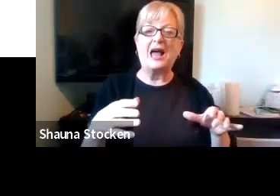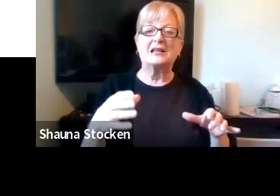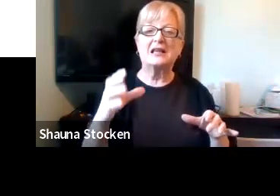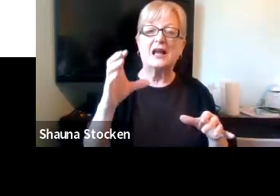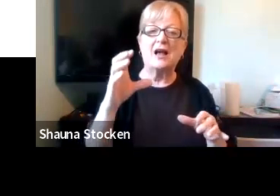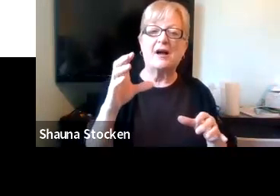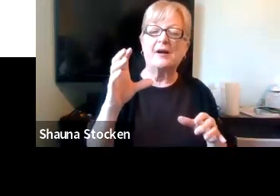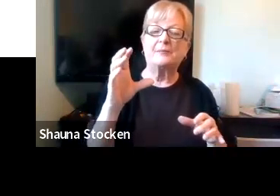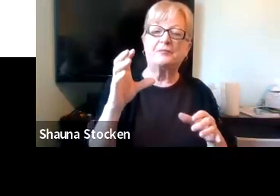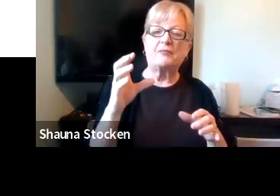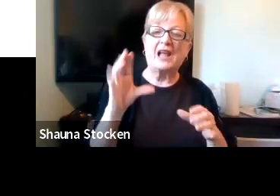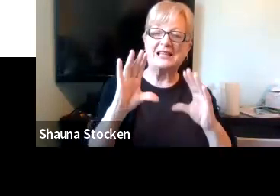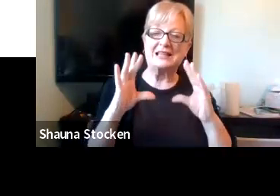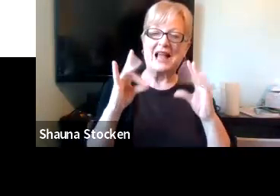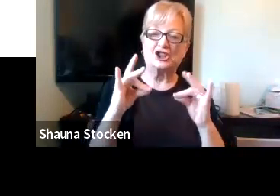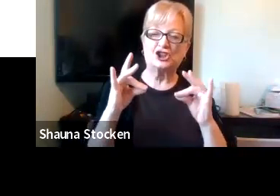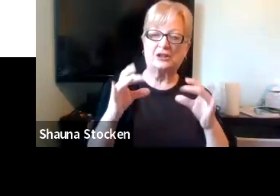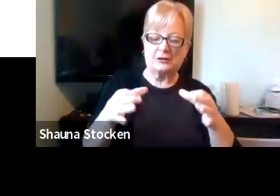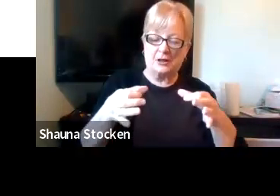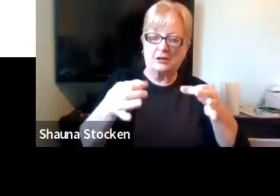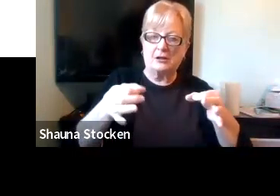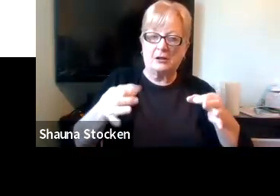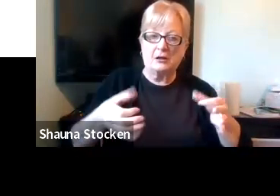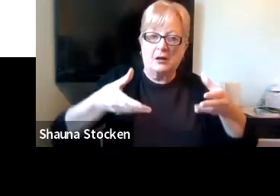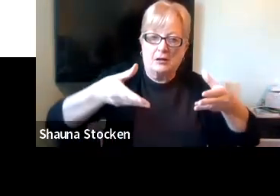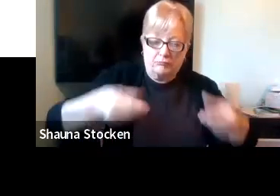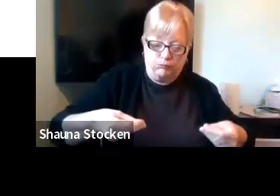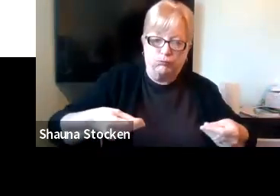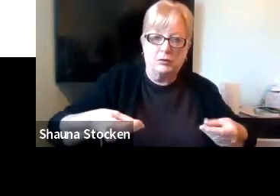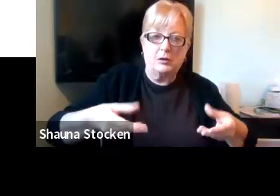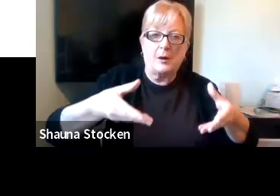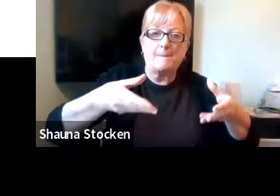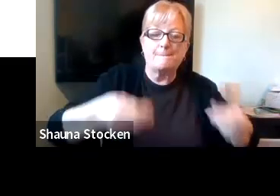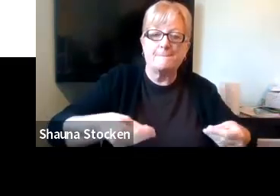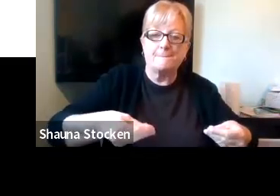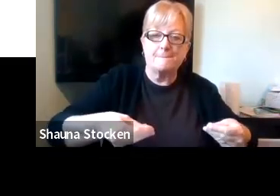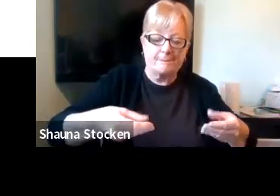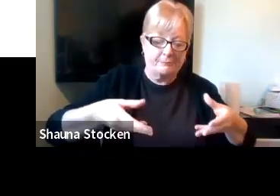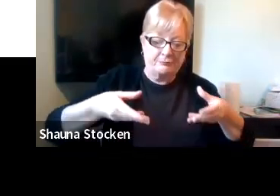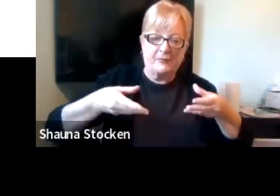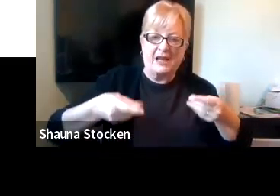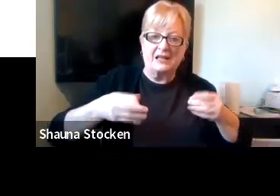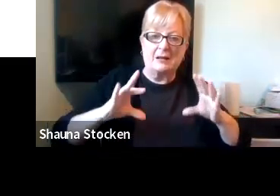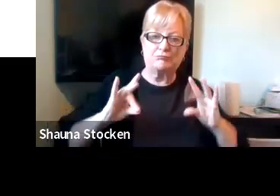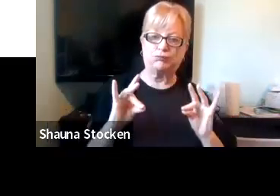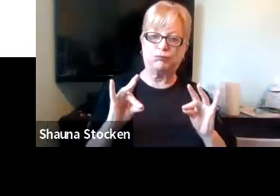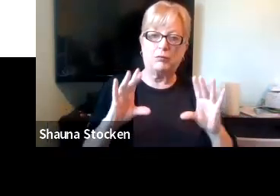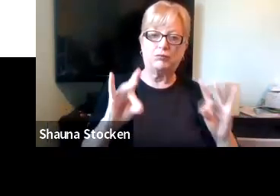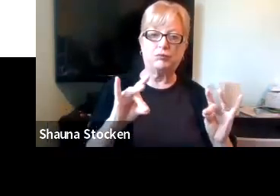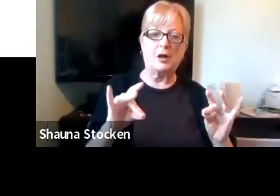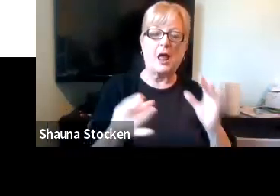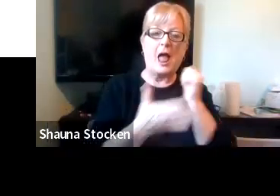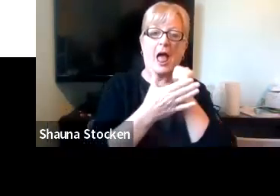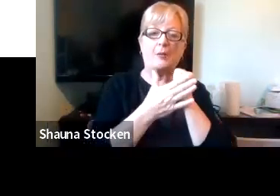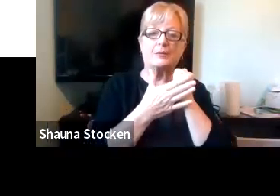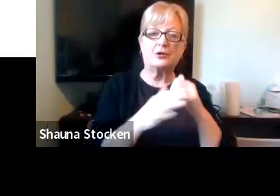slide it off the counter here, and I will bring the suction cups into view. This helps position it and